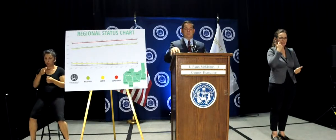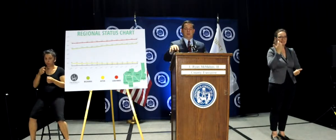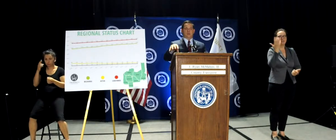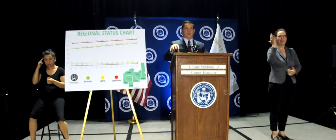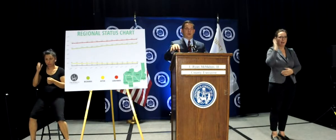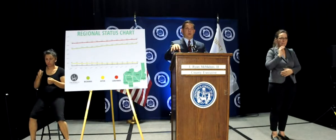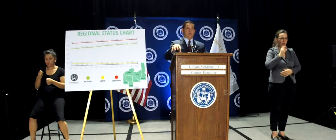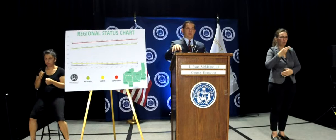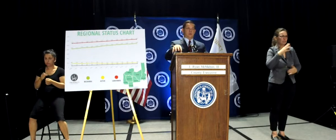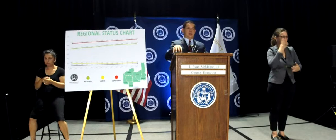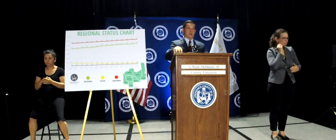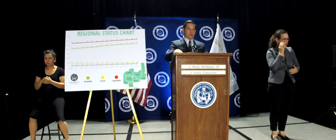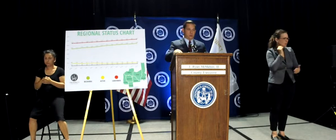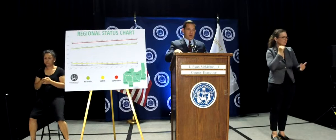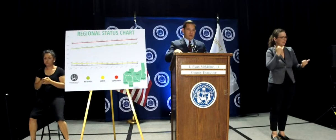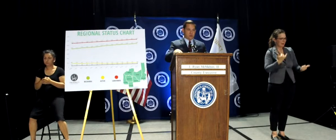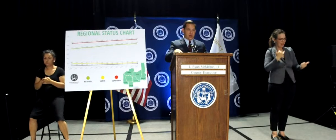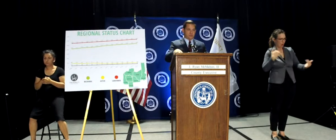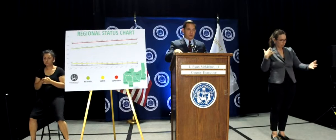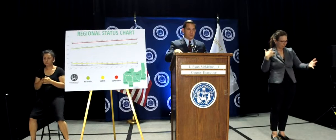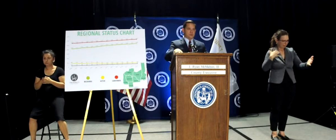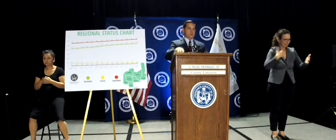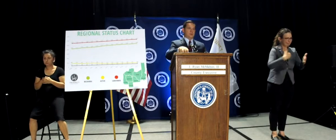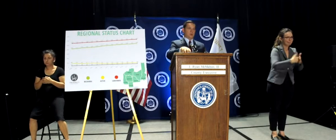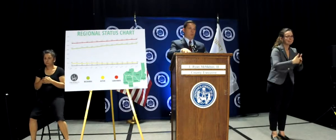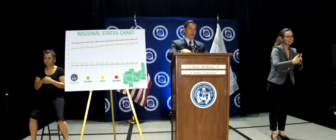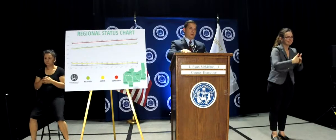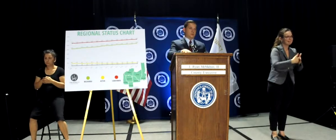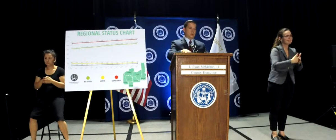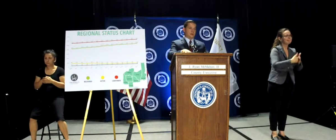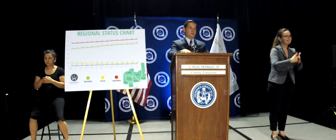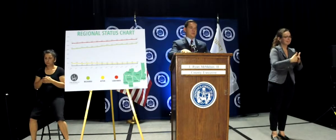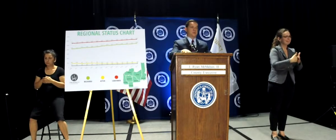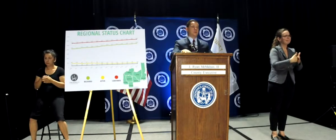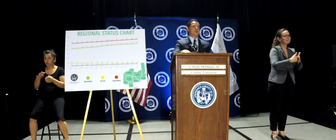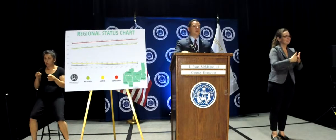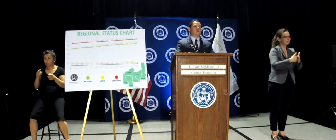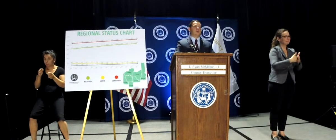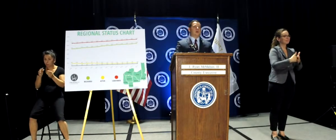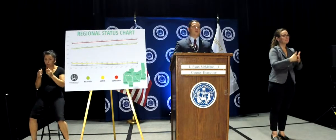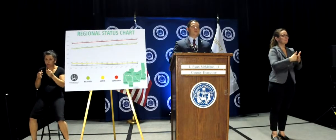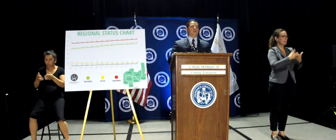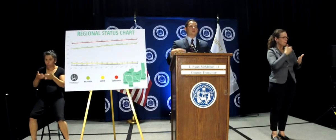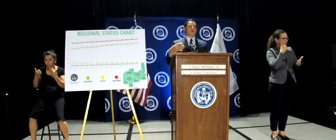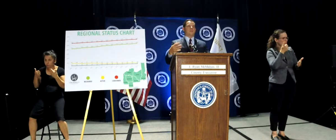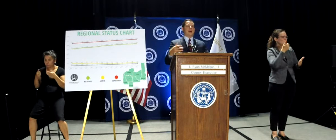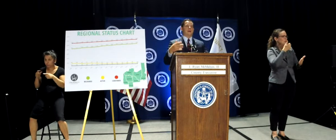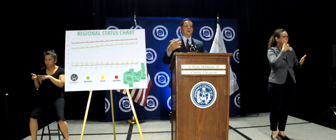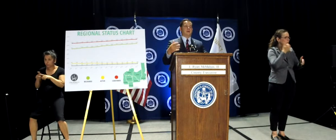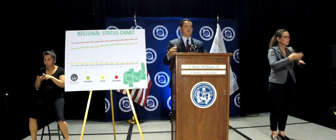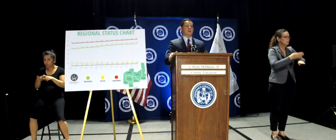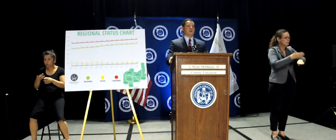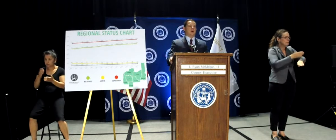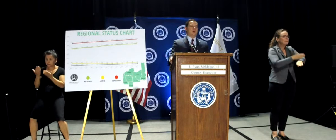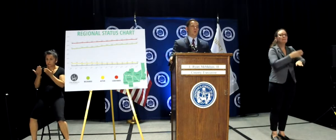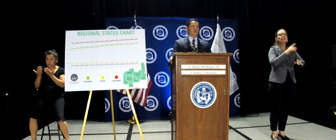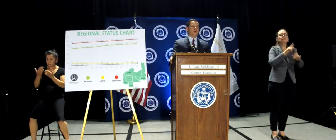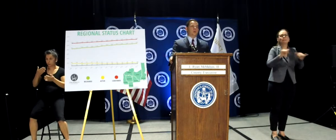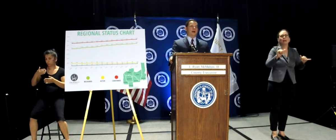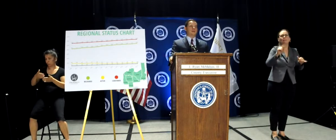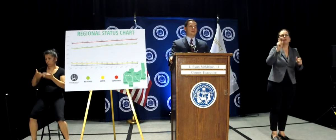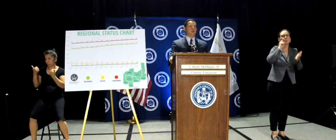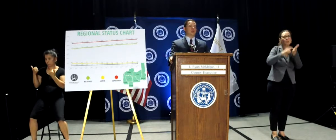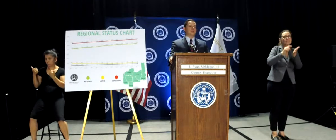and then to make sure that SU has good options and Lemoyne has good options, so that when students come back in,